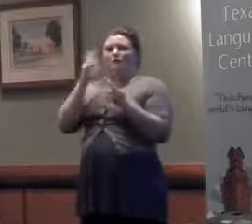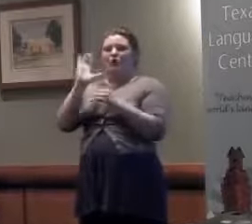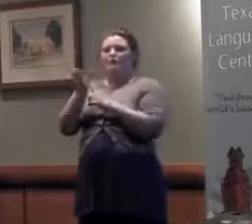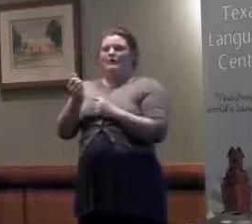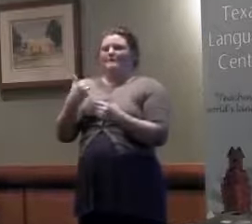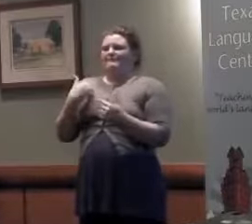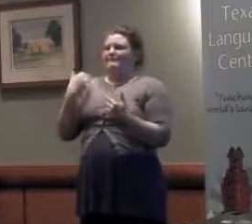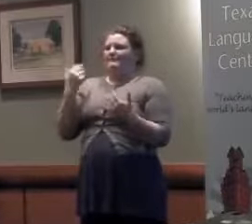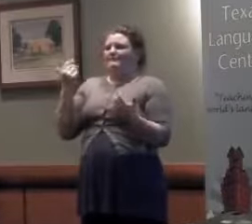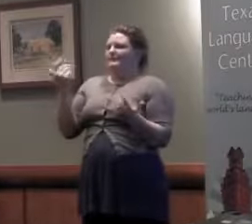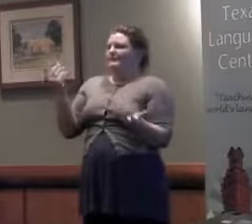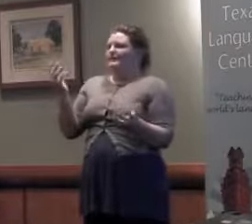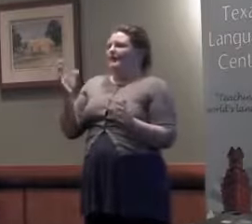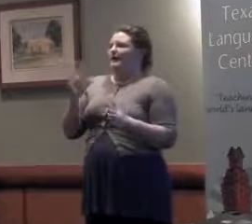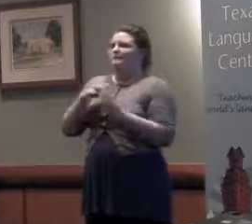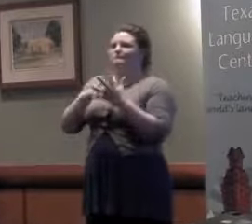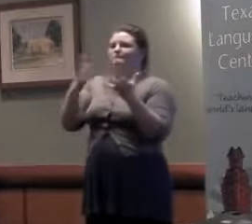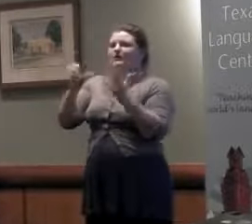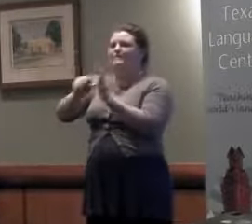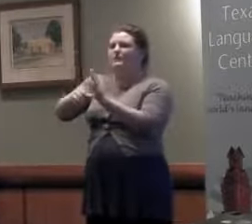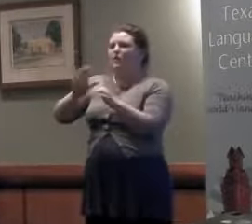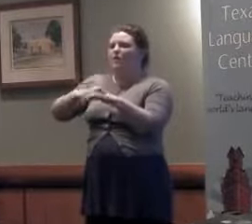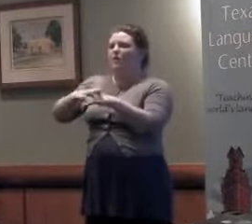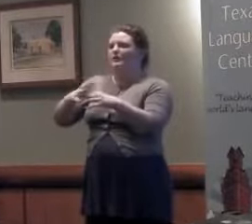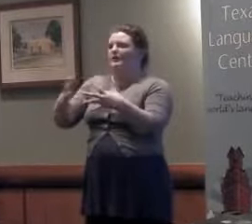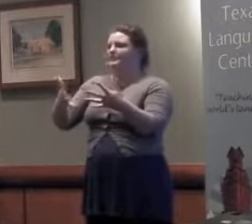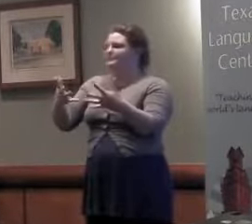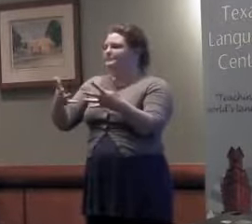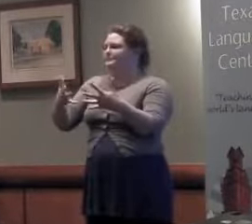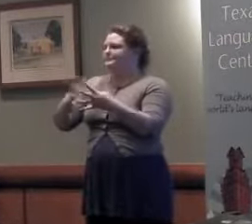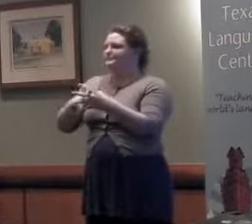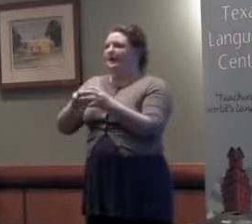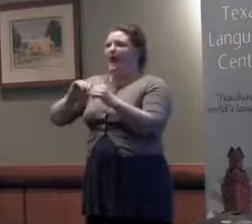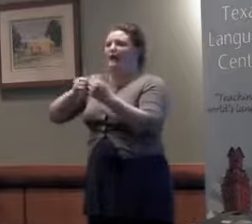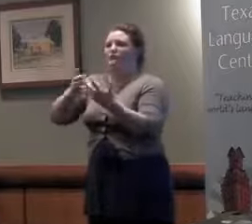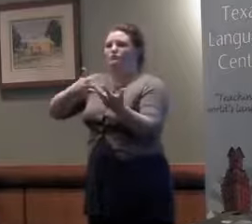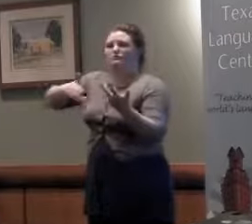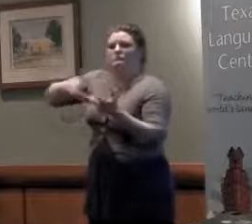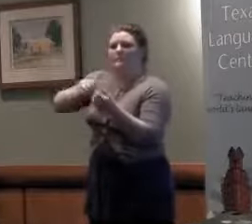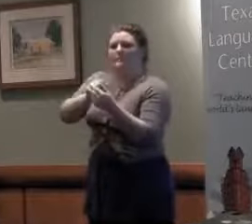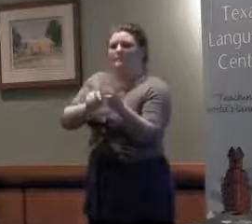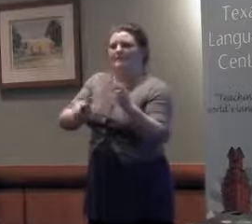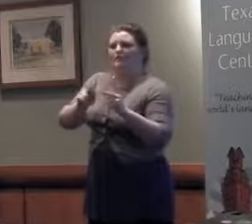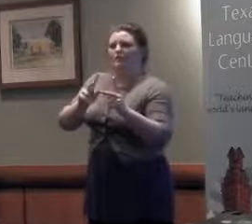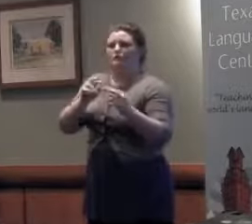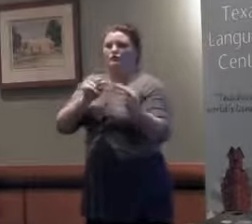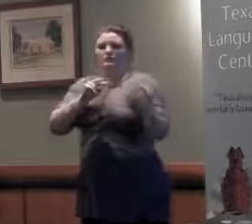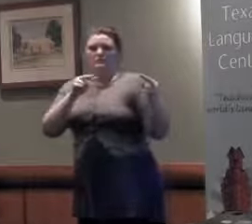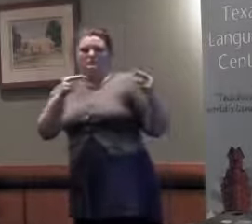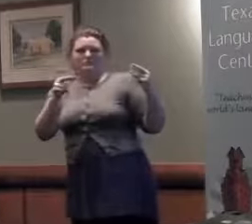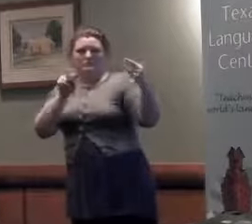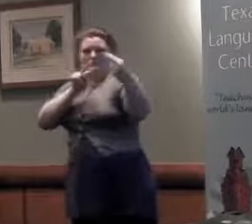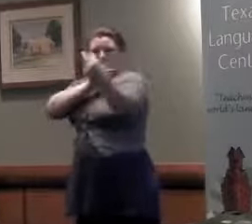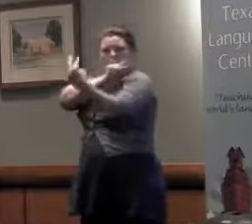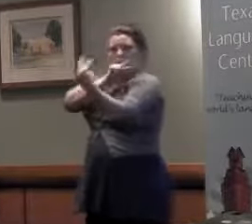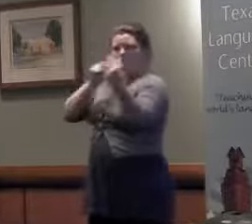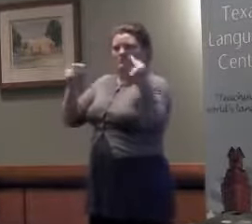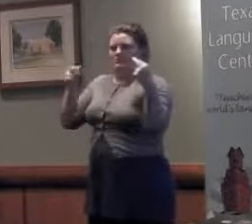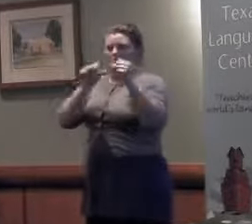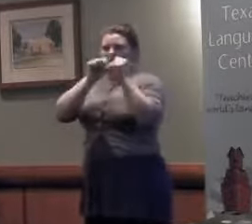So there's a great emphasis placed on how you interact with people to maintain that visual